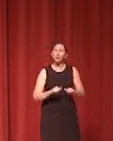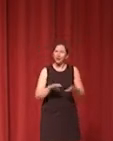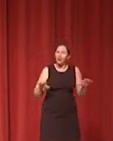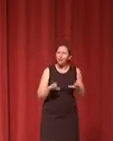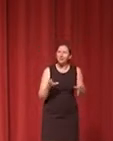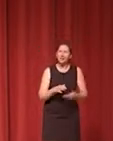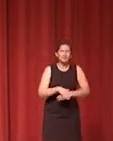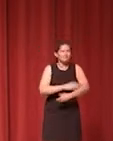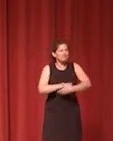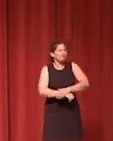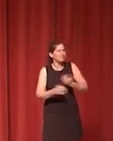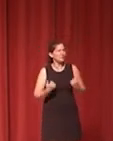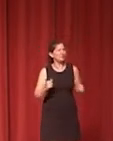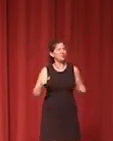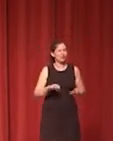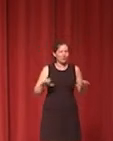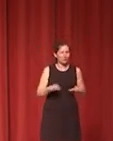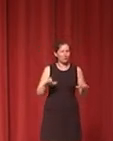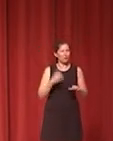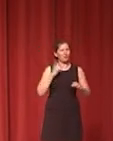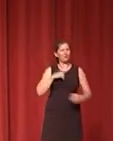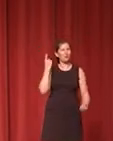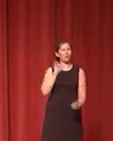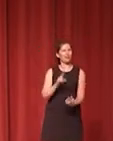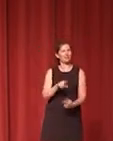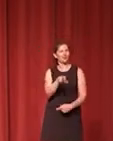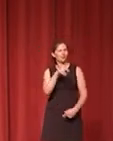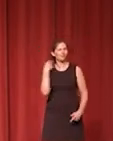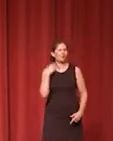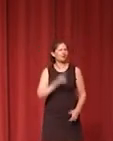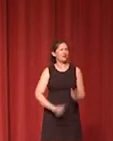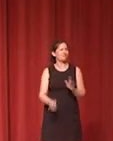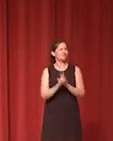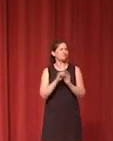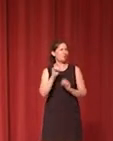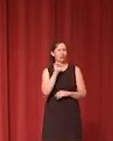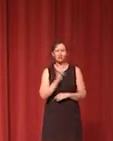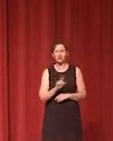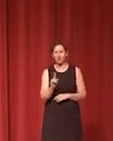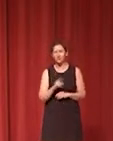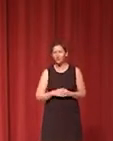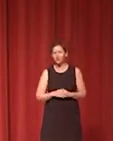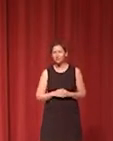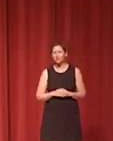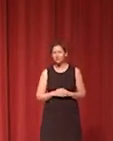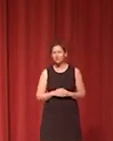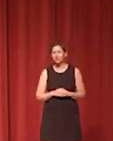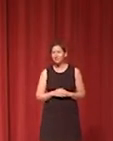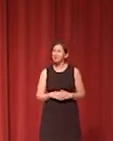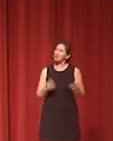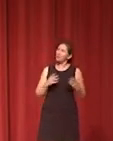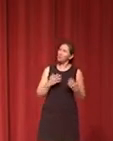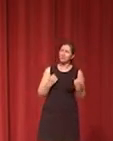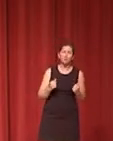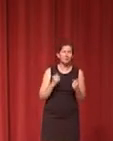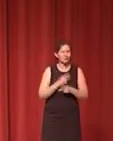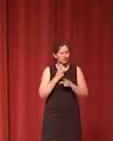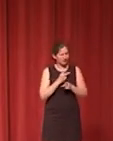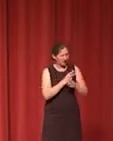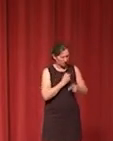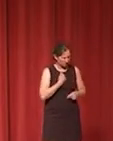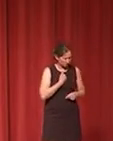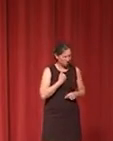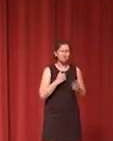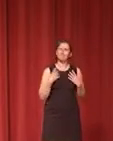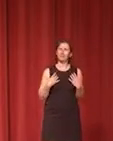breakthrough therapies tonight, again, we need to make sure that we're not ignoring these other things we can do for our health as well. So